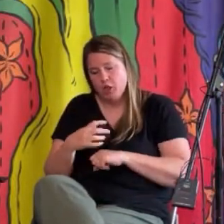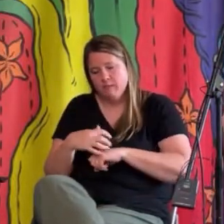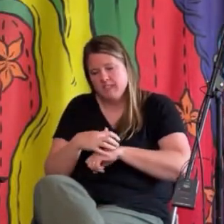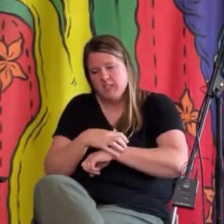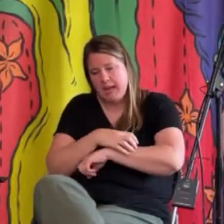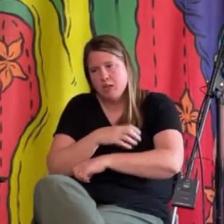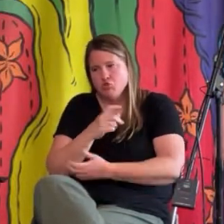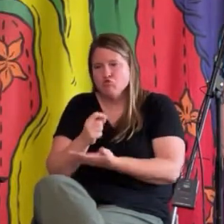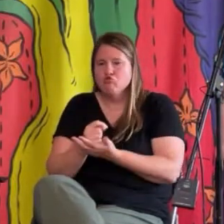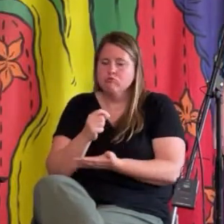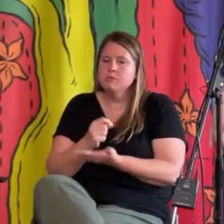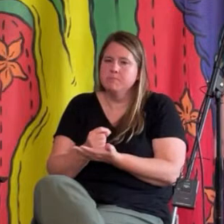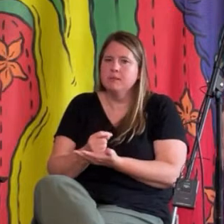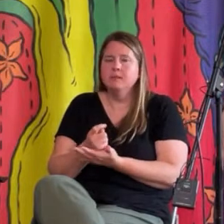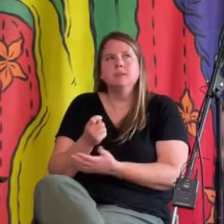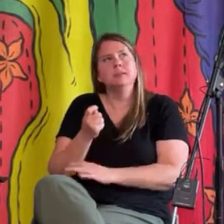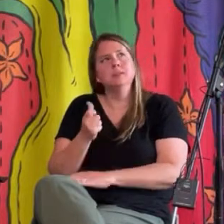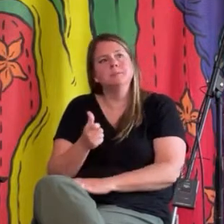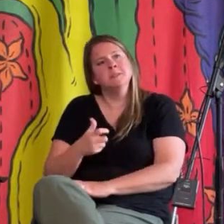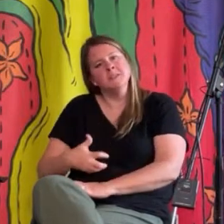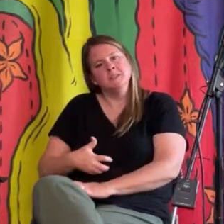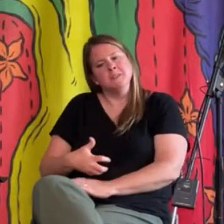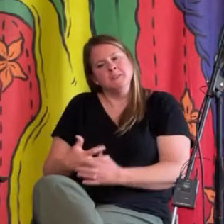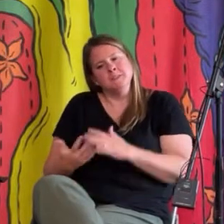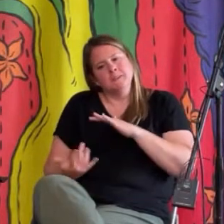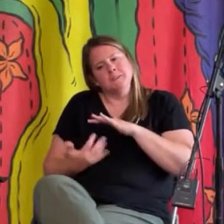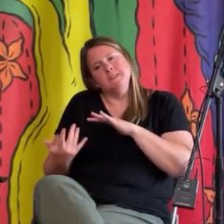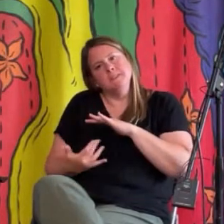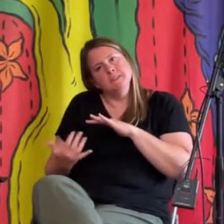of something in there.